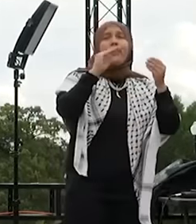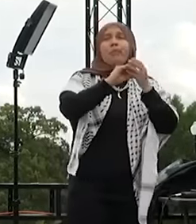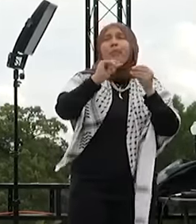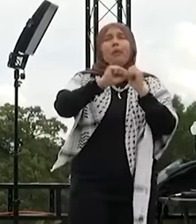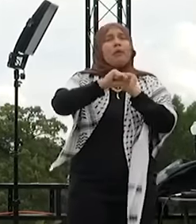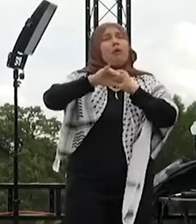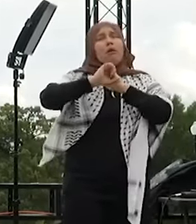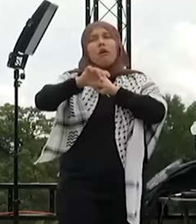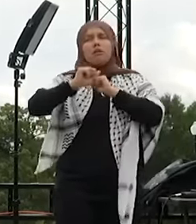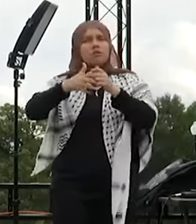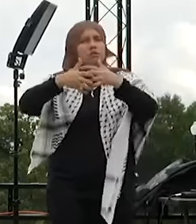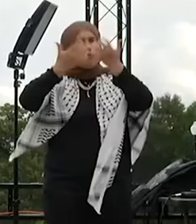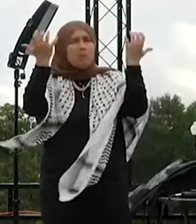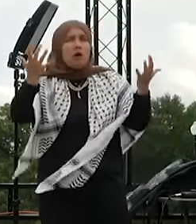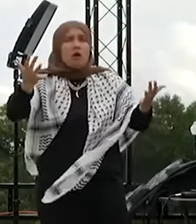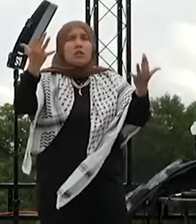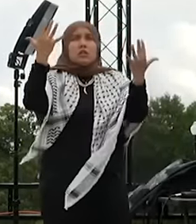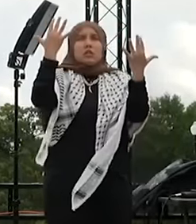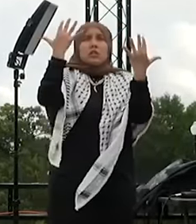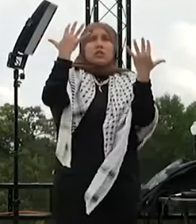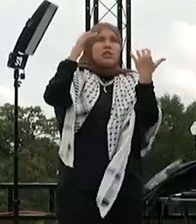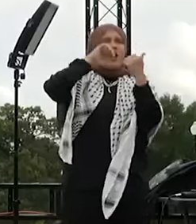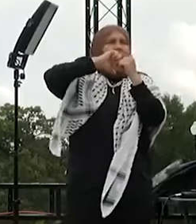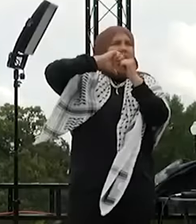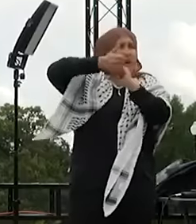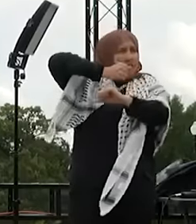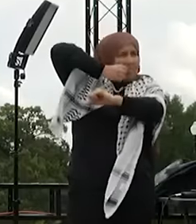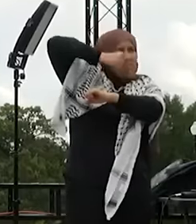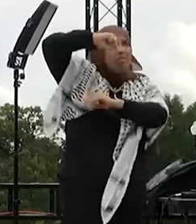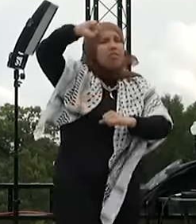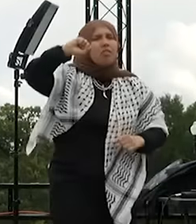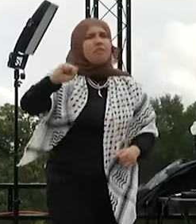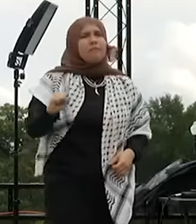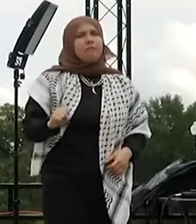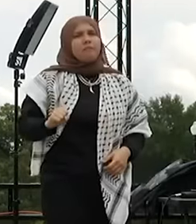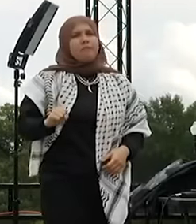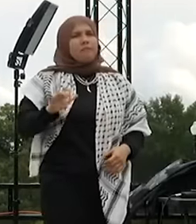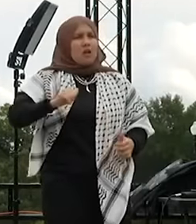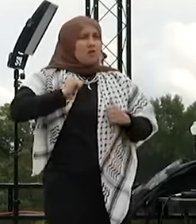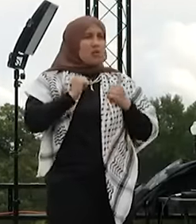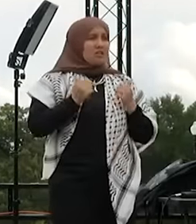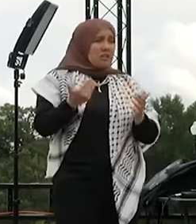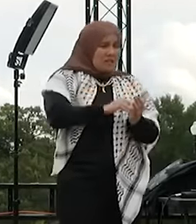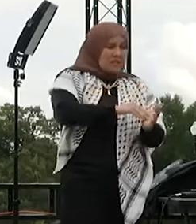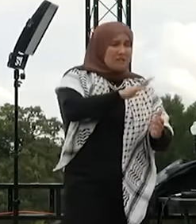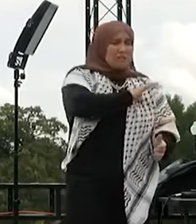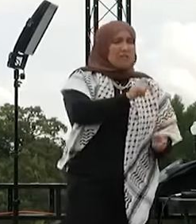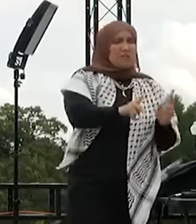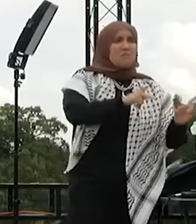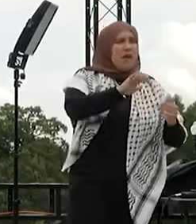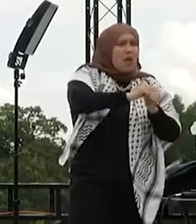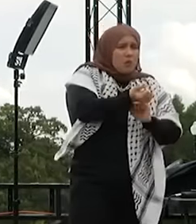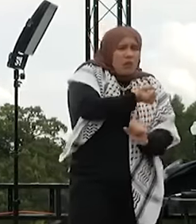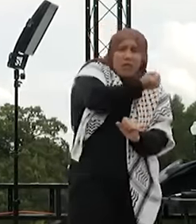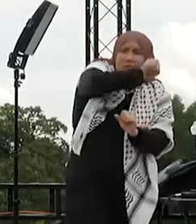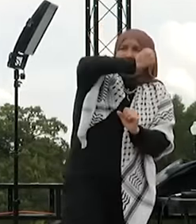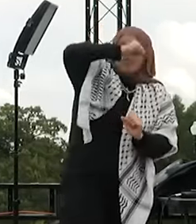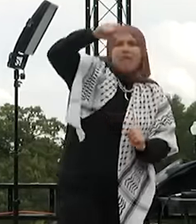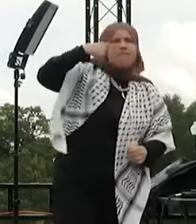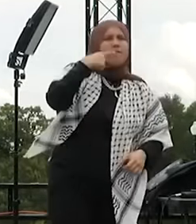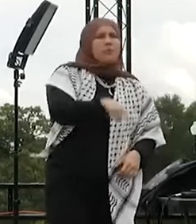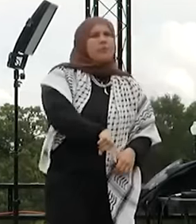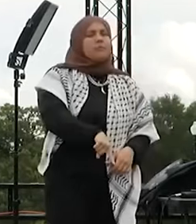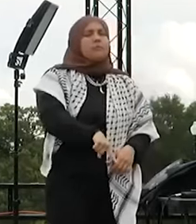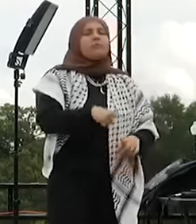fabrications, and the aggression that is being inflicted against our brothers and sisters. But just